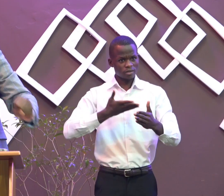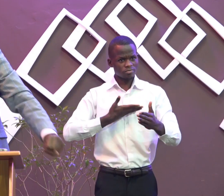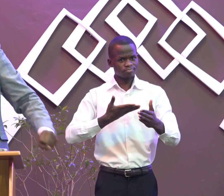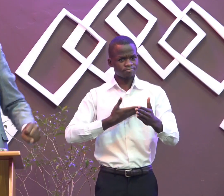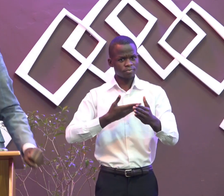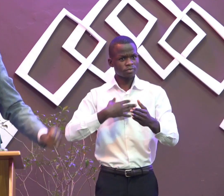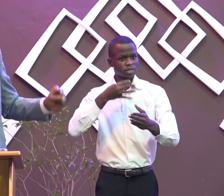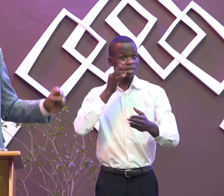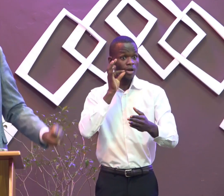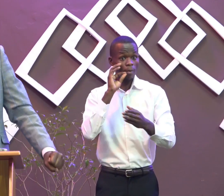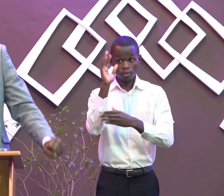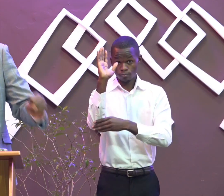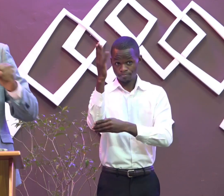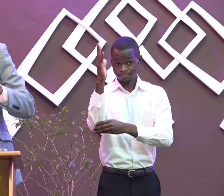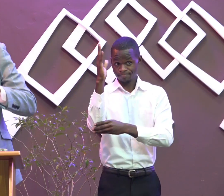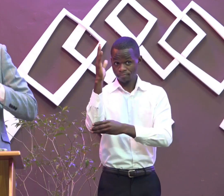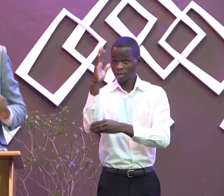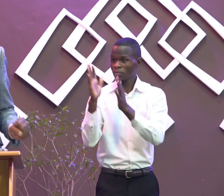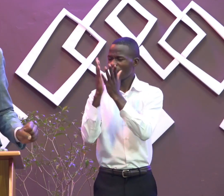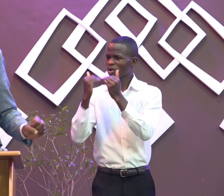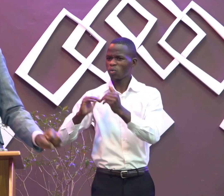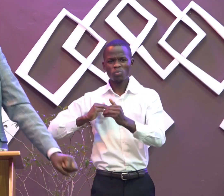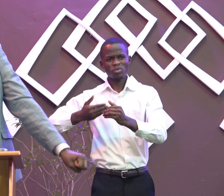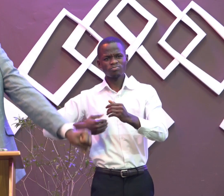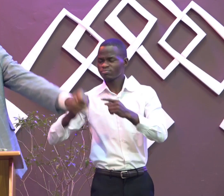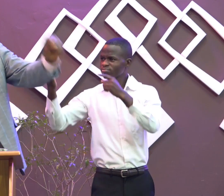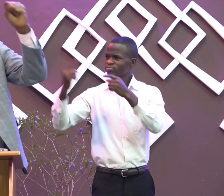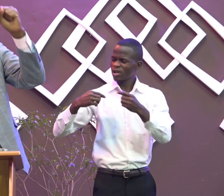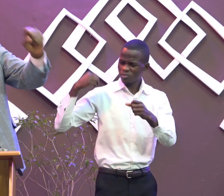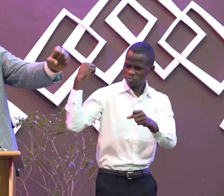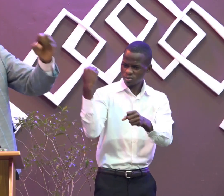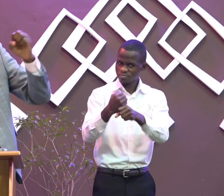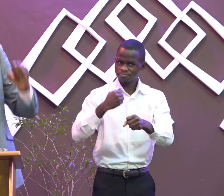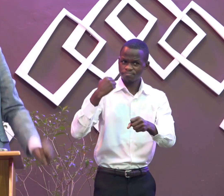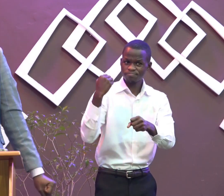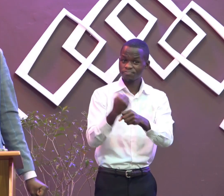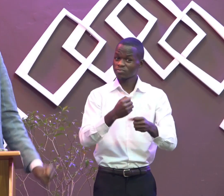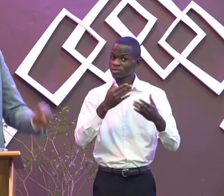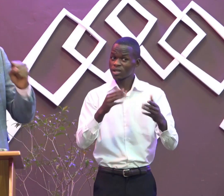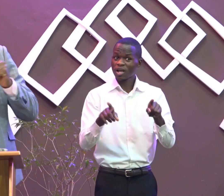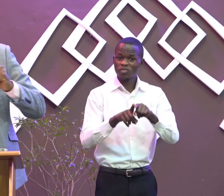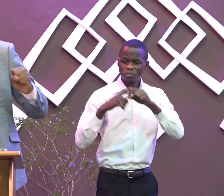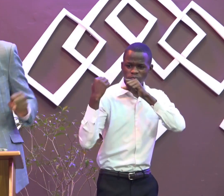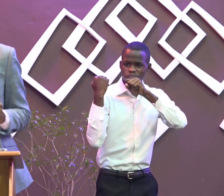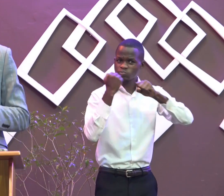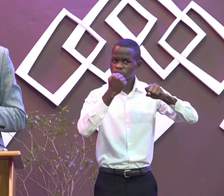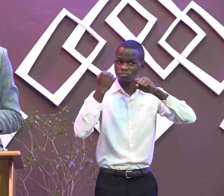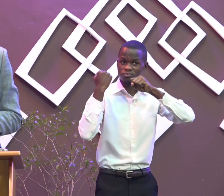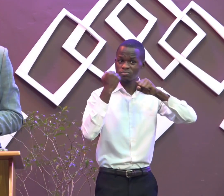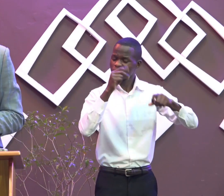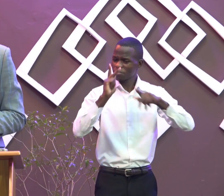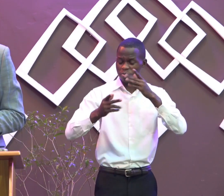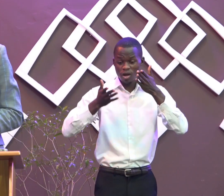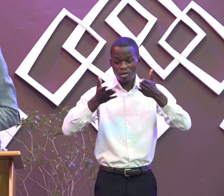emimwanyi ng'abakyala bakolera wamu nga abagula ebikajja abakola eri nga basindika ebikajja abantu nga bakolera wamu